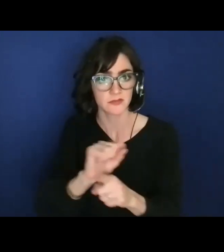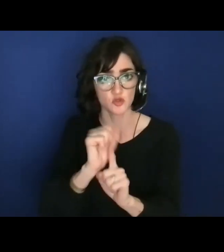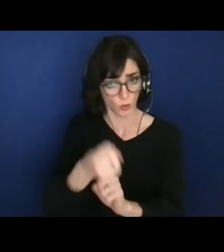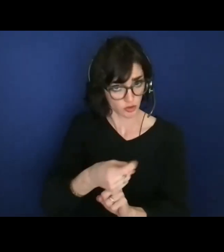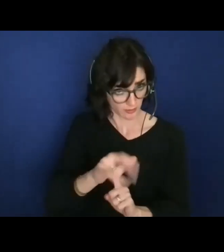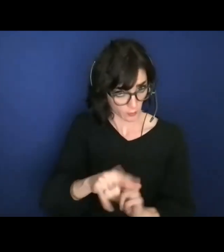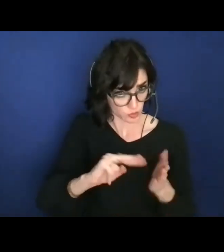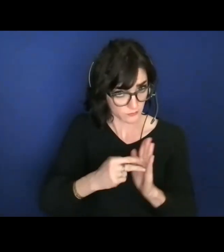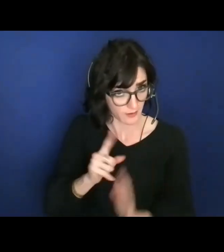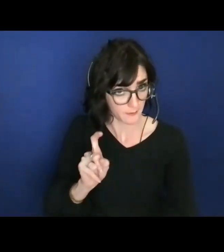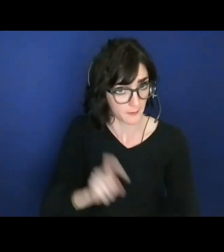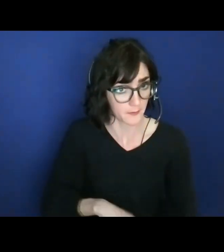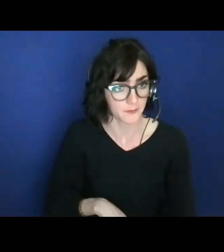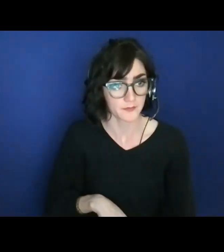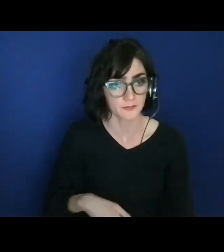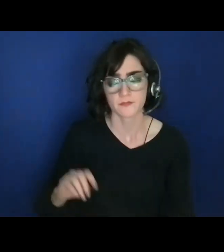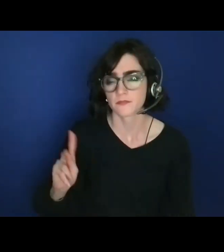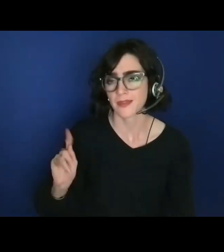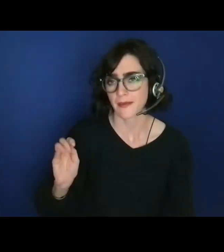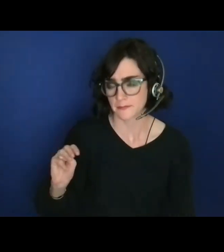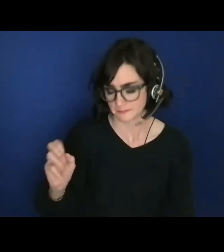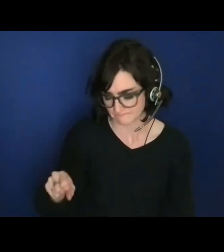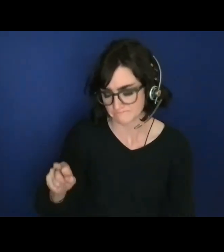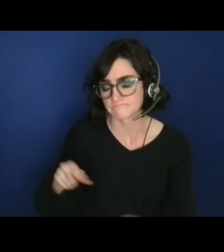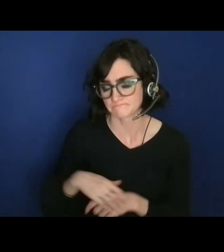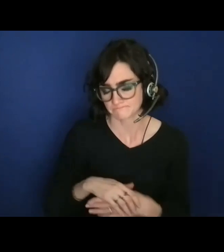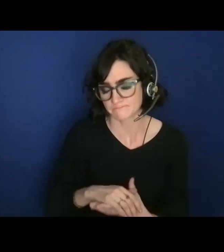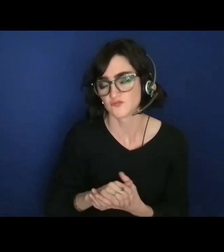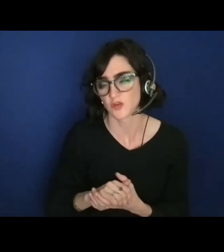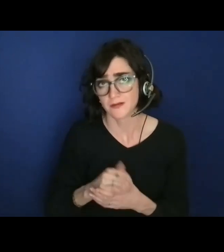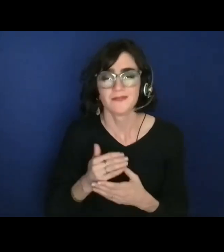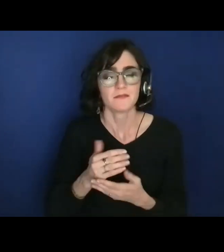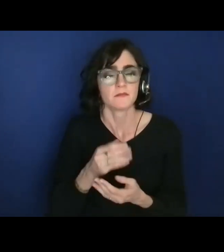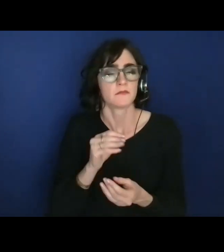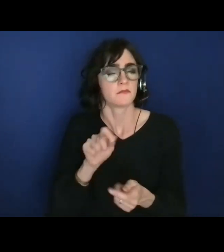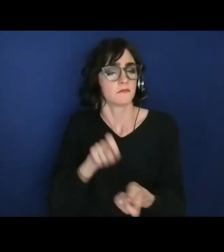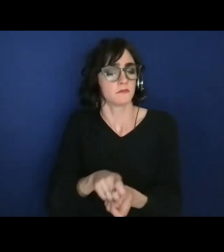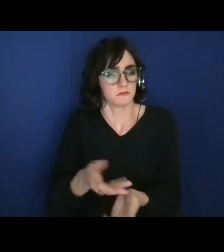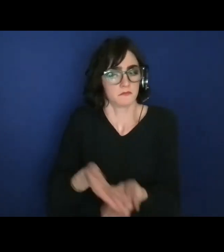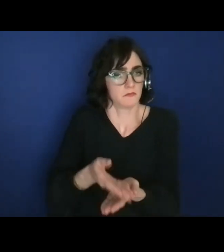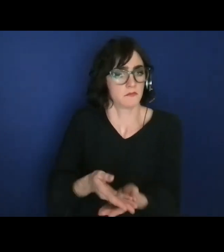it? Yeah, I guess I don't know exactly what the data is showing now in